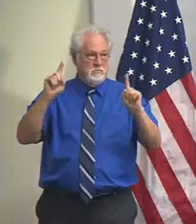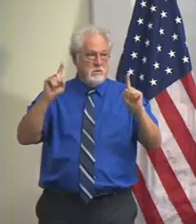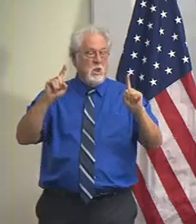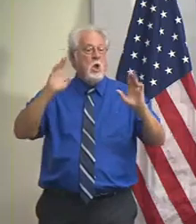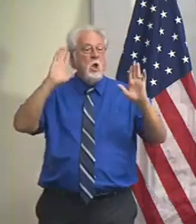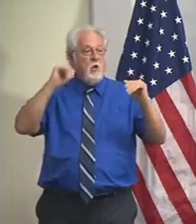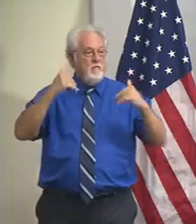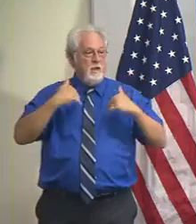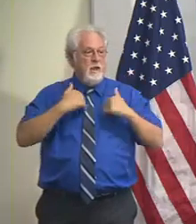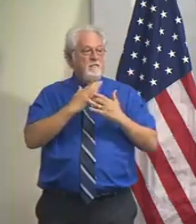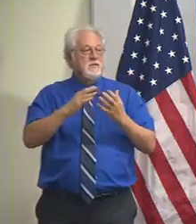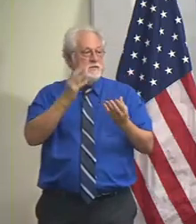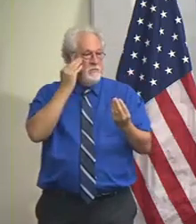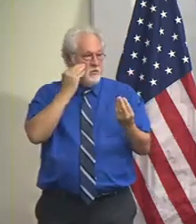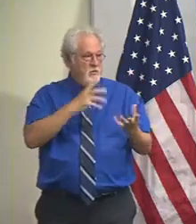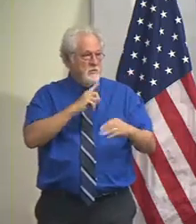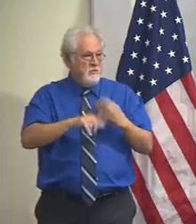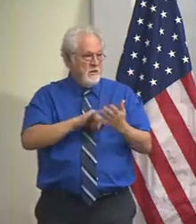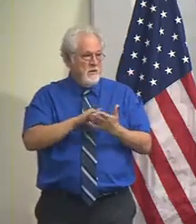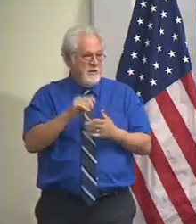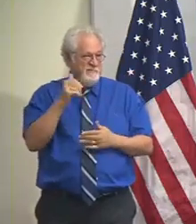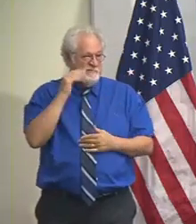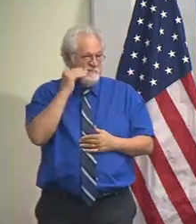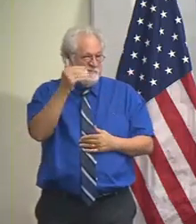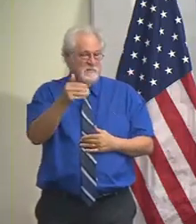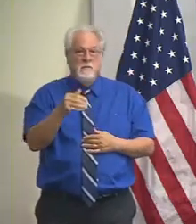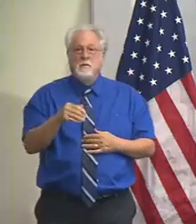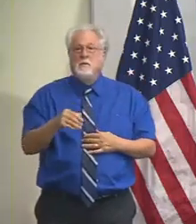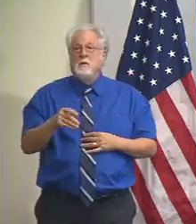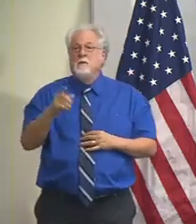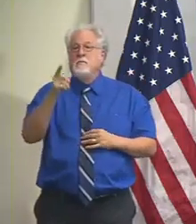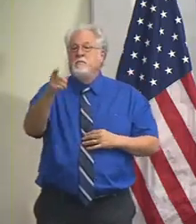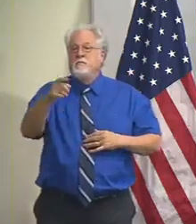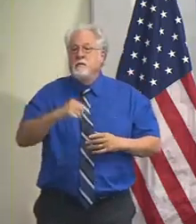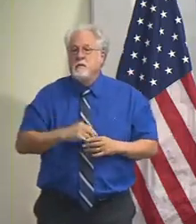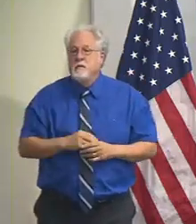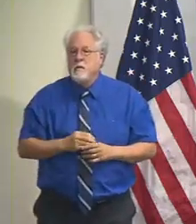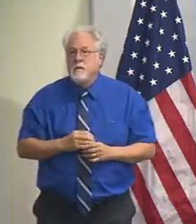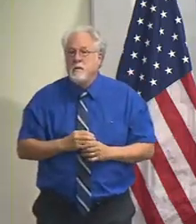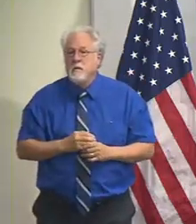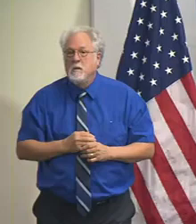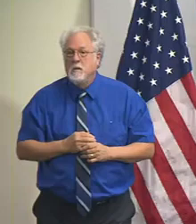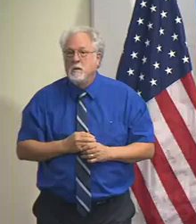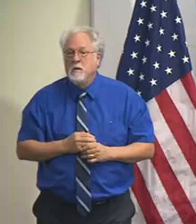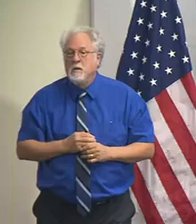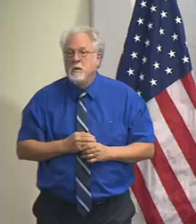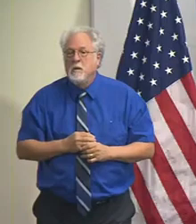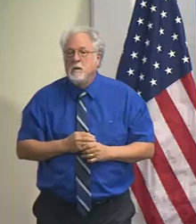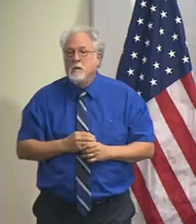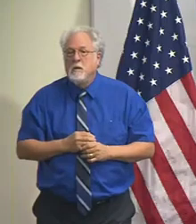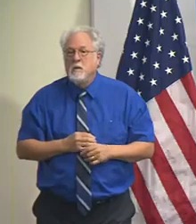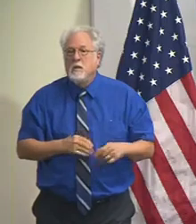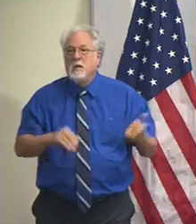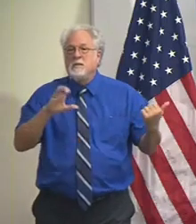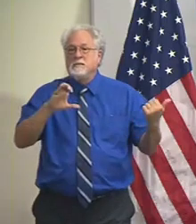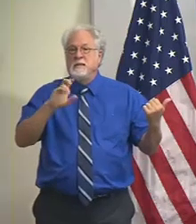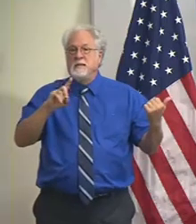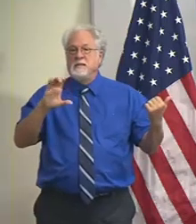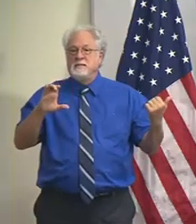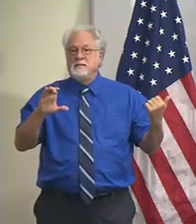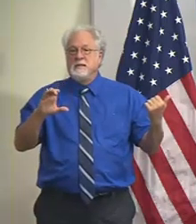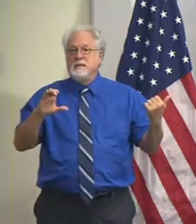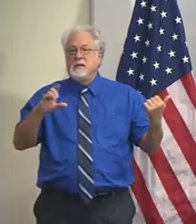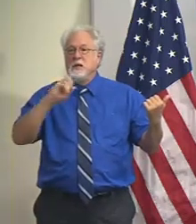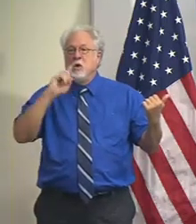hopefully we'll have some news on that in the near future. Yes, sir. Hey, Governor, so the CDC just ordered